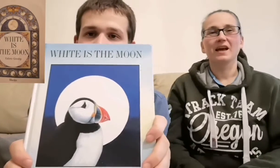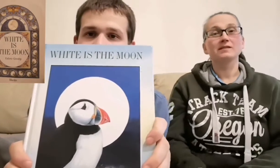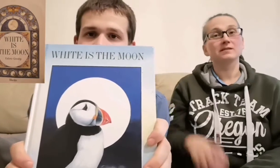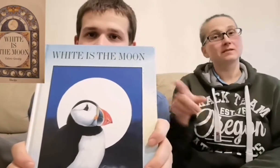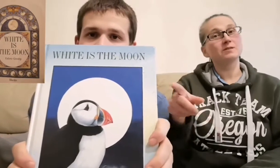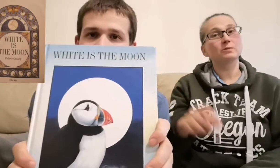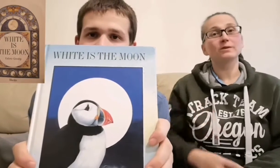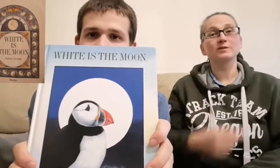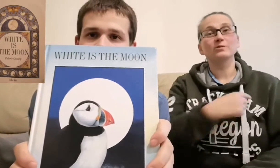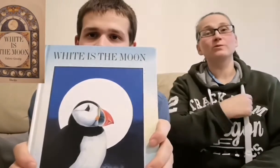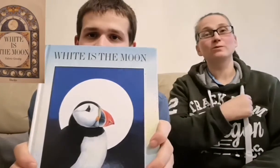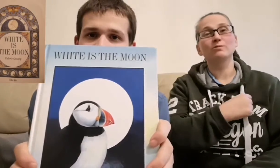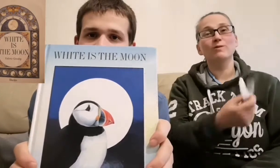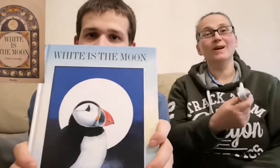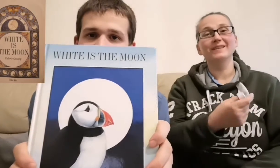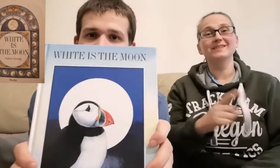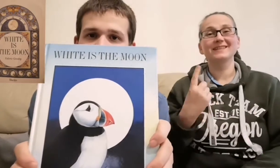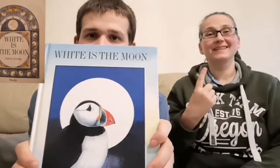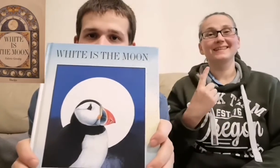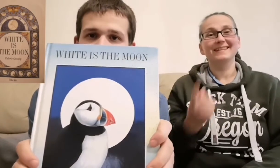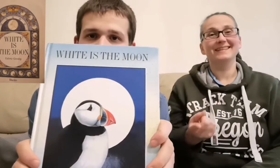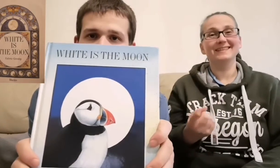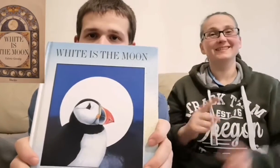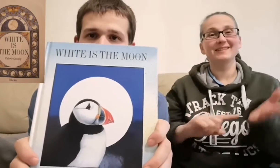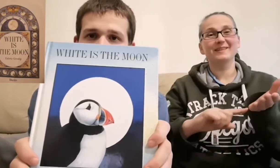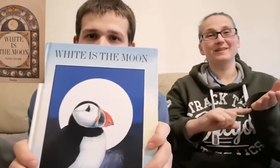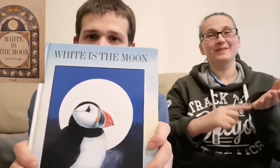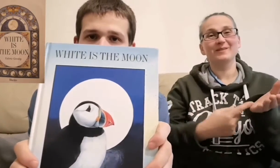So this book is called White is the Moon.